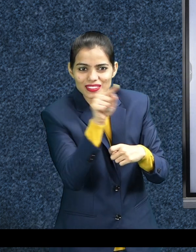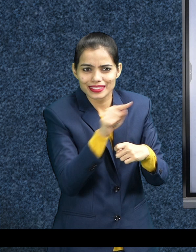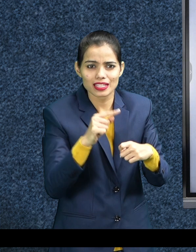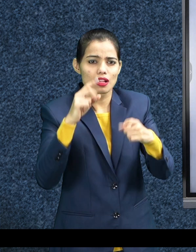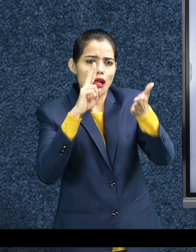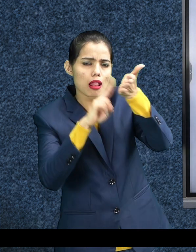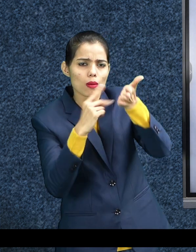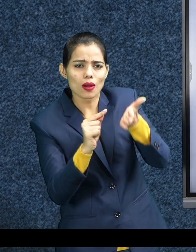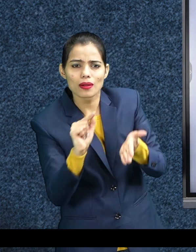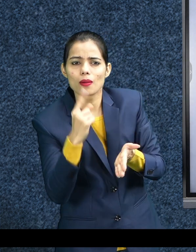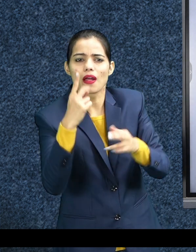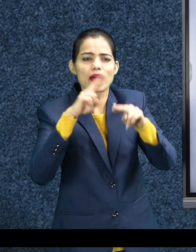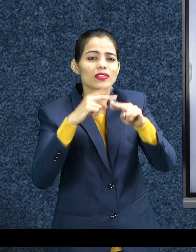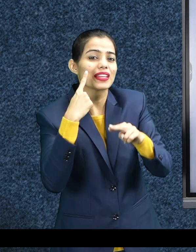to n fi.